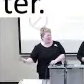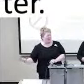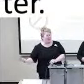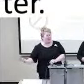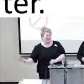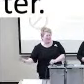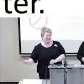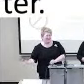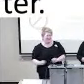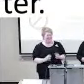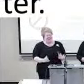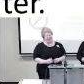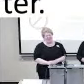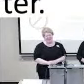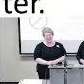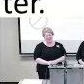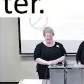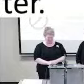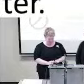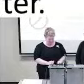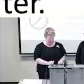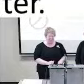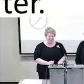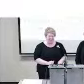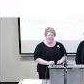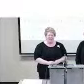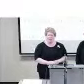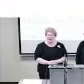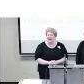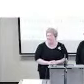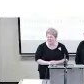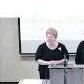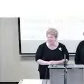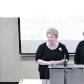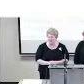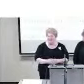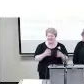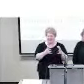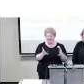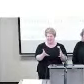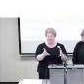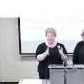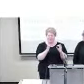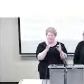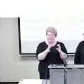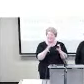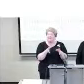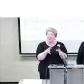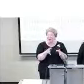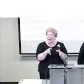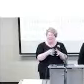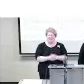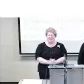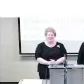do later so i don't forget so i really like this one too so we're halfway through the ideas for you for for